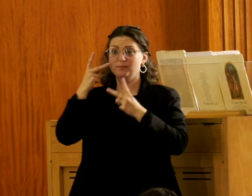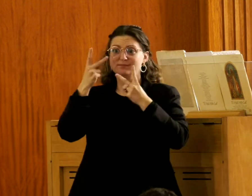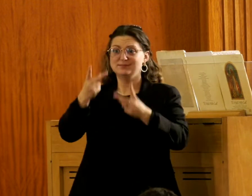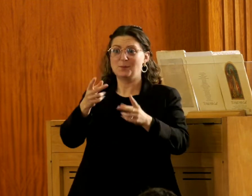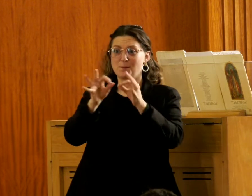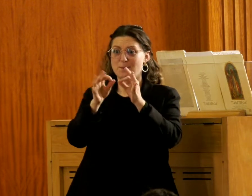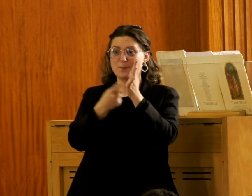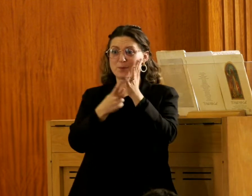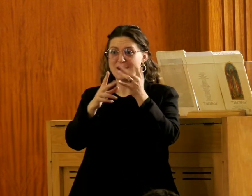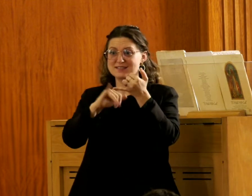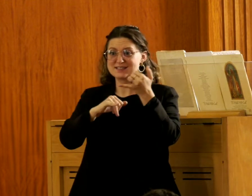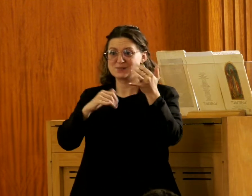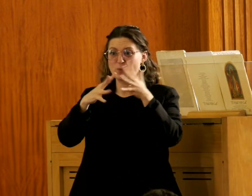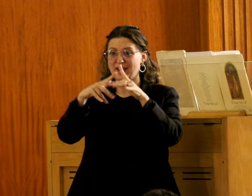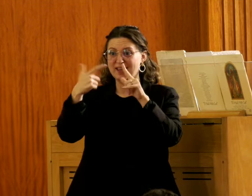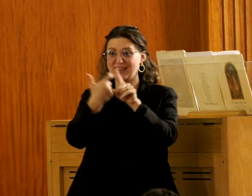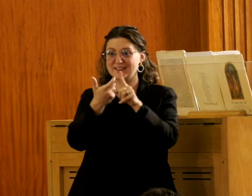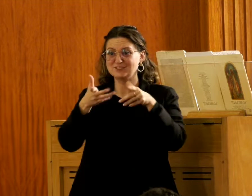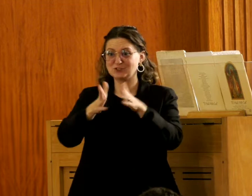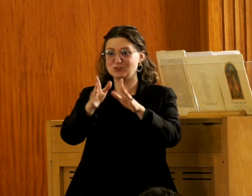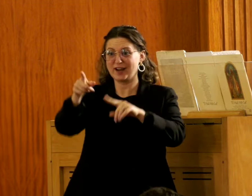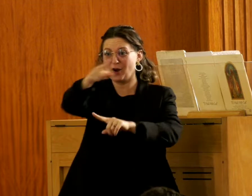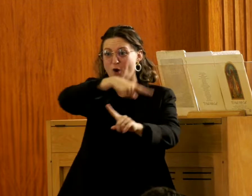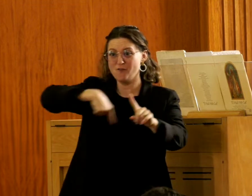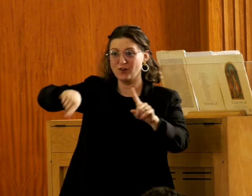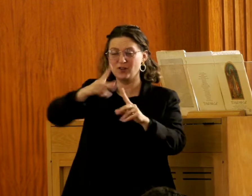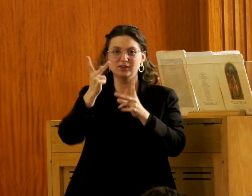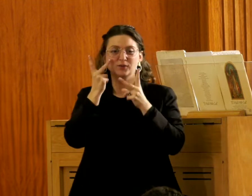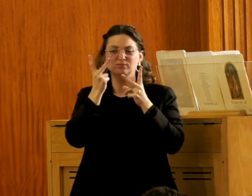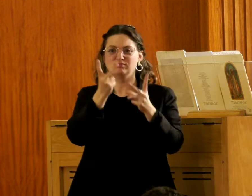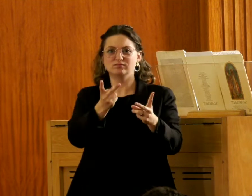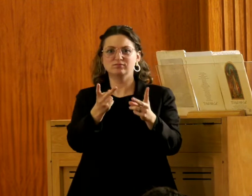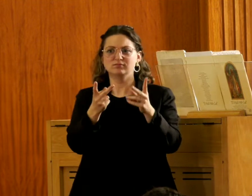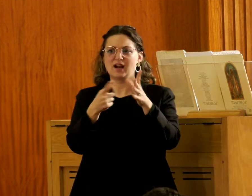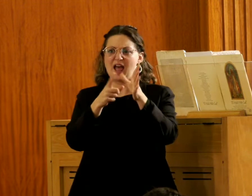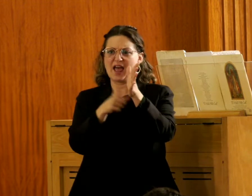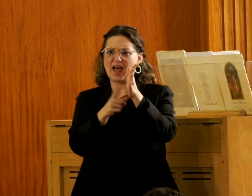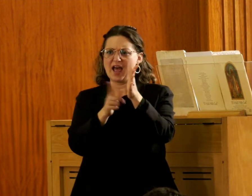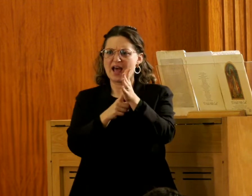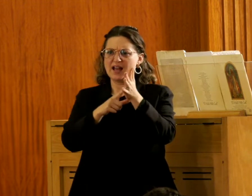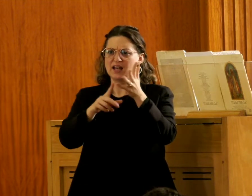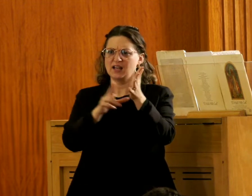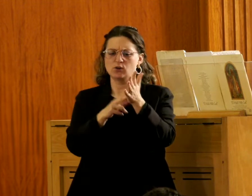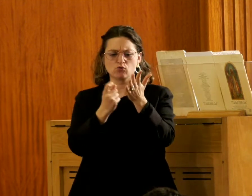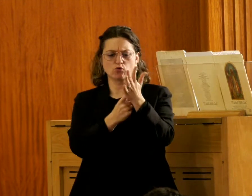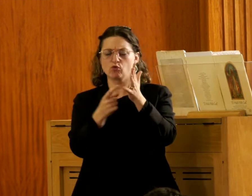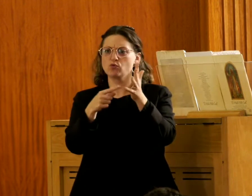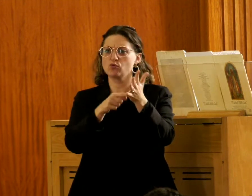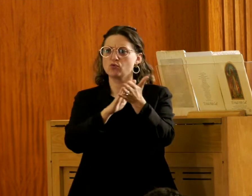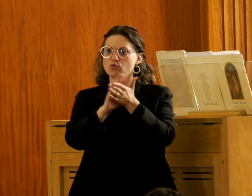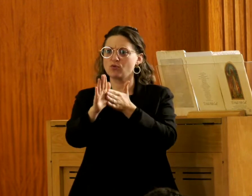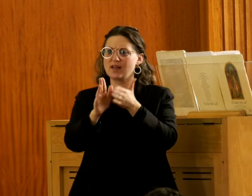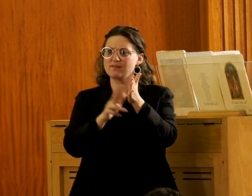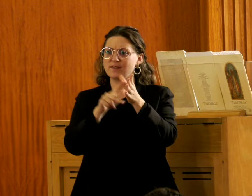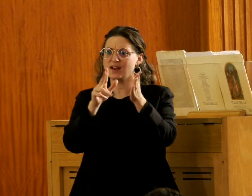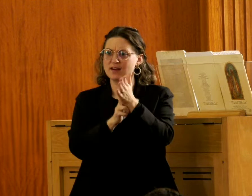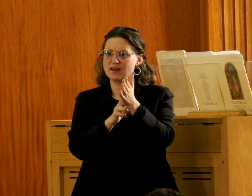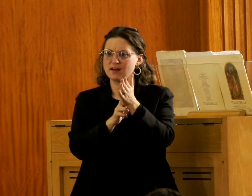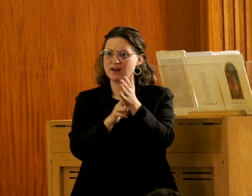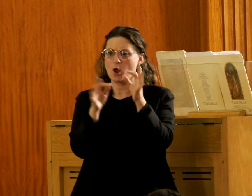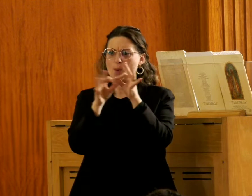Street Oval with her and Dad to watch people like Alan Ruthven, Butch